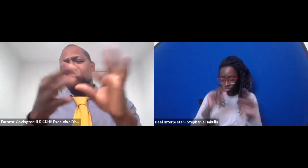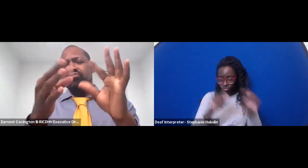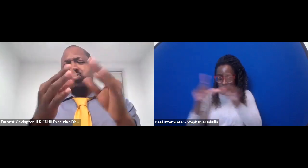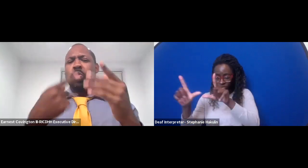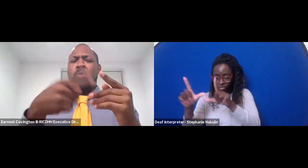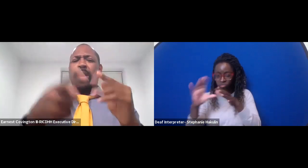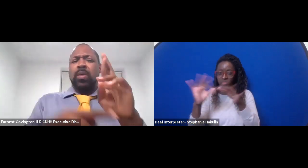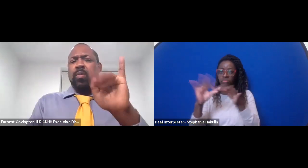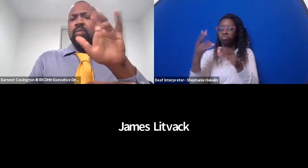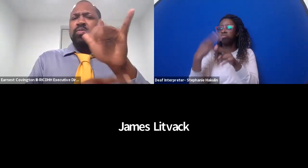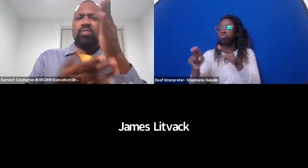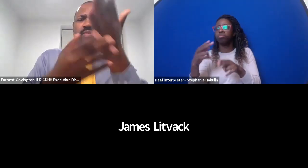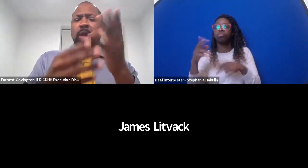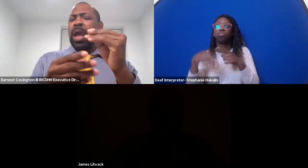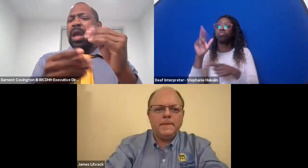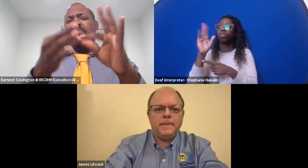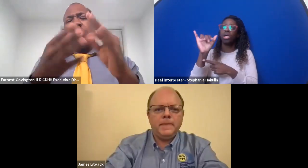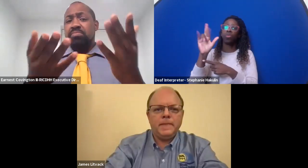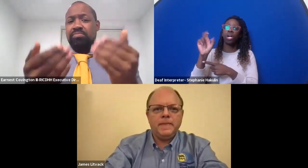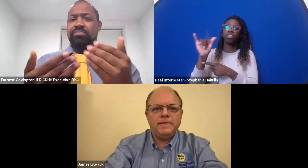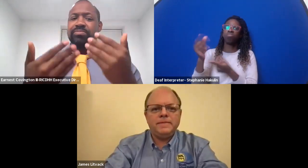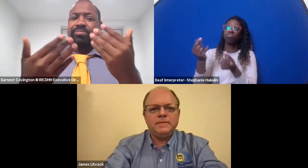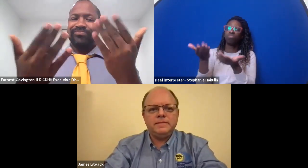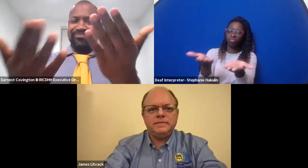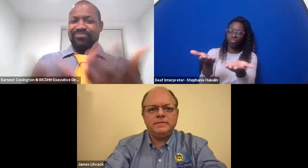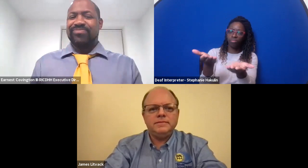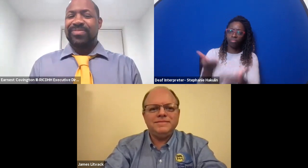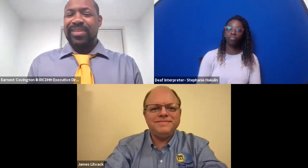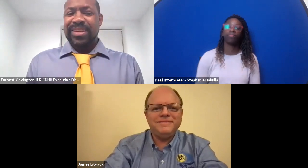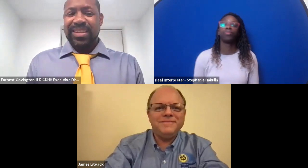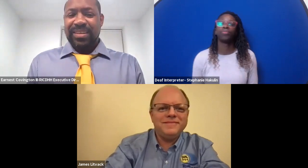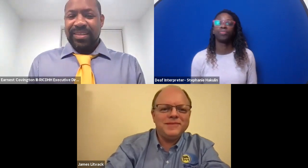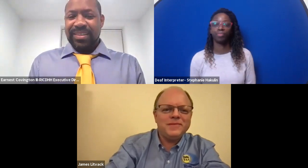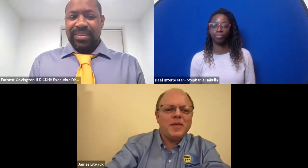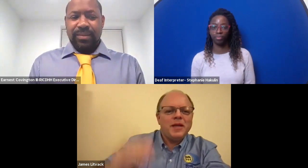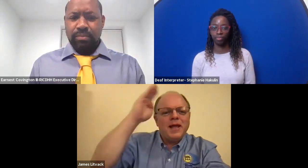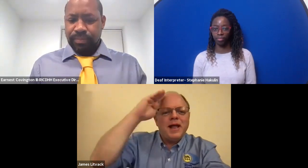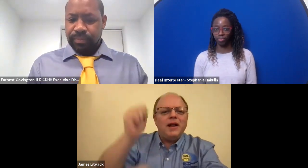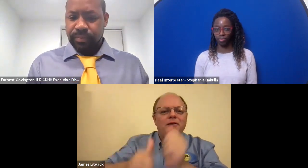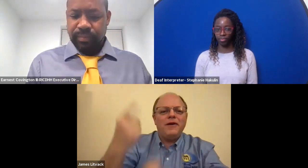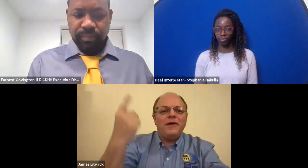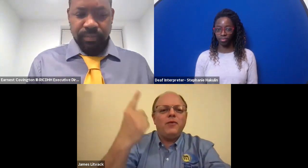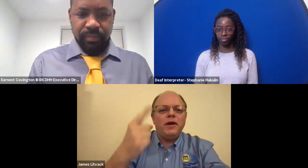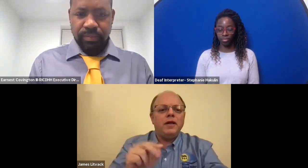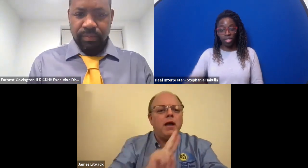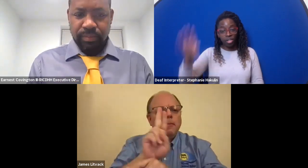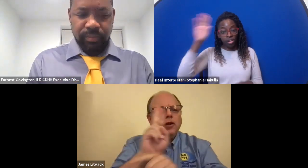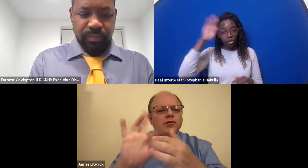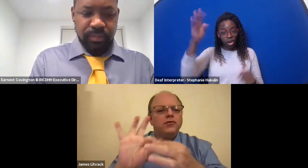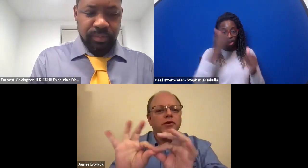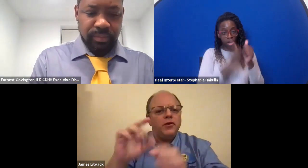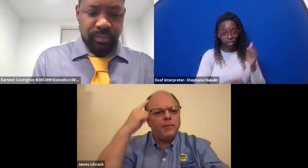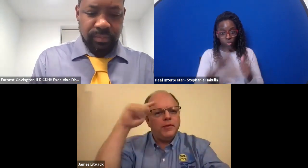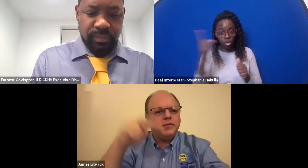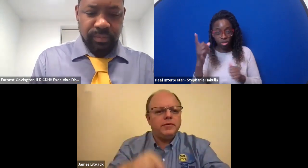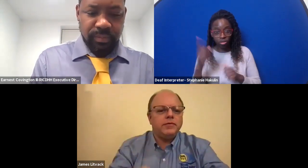and open up your camera, introduce yourself, and we'll go from there. Hello, everyone. I'm going to